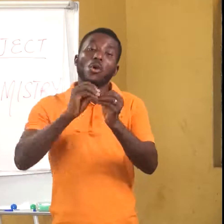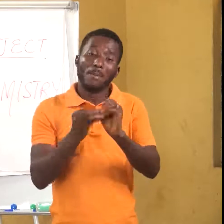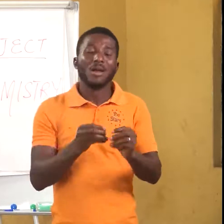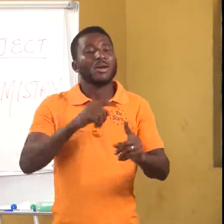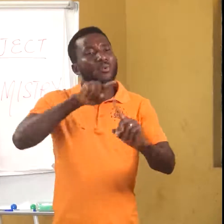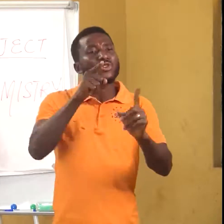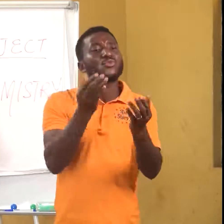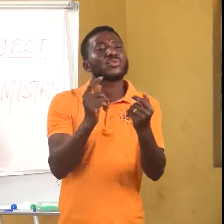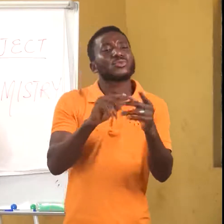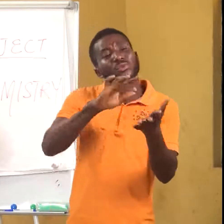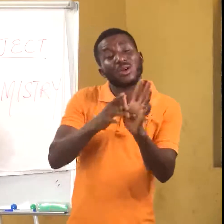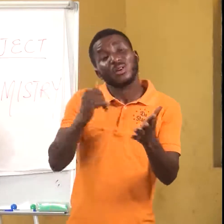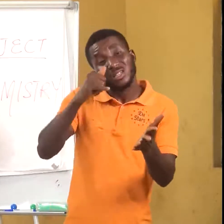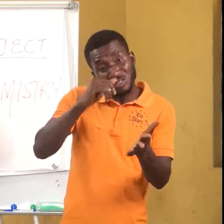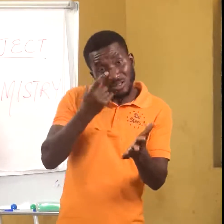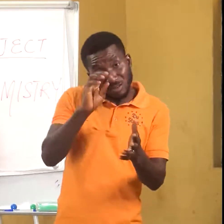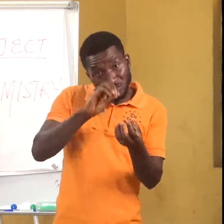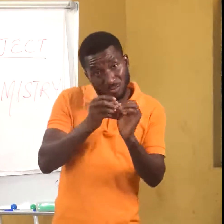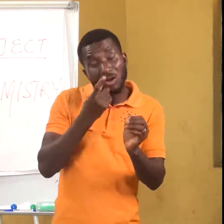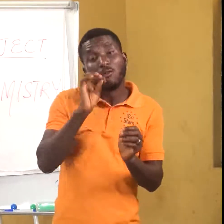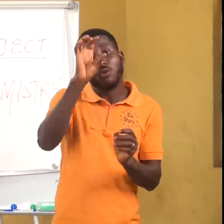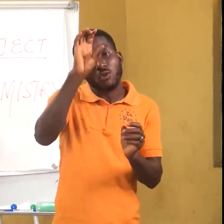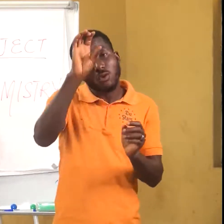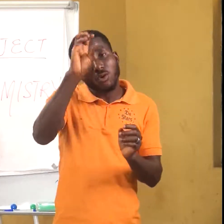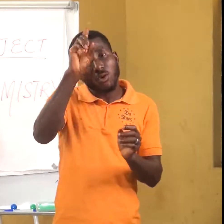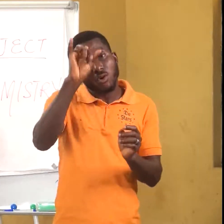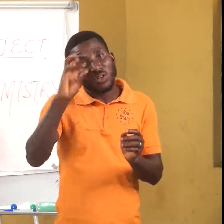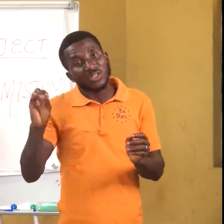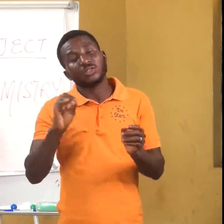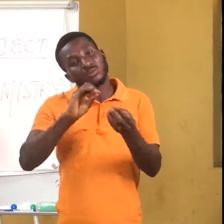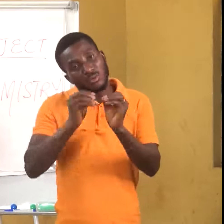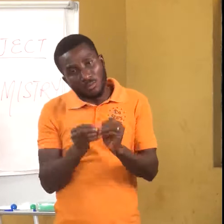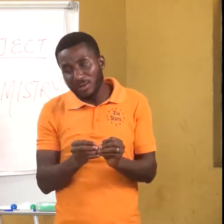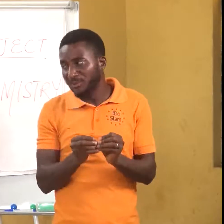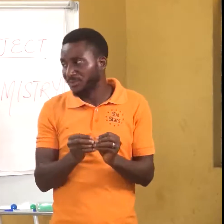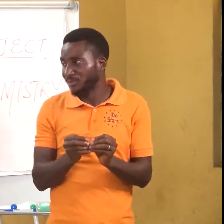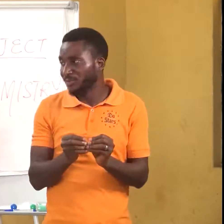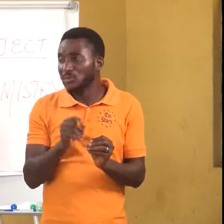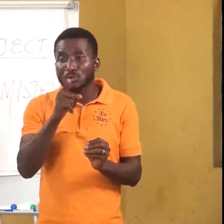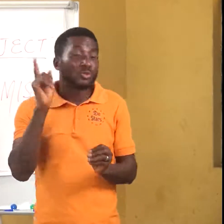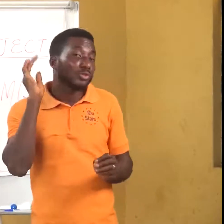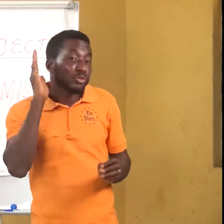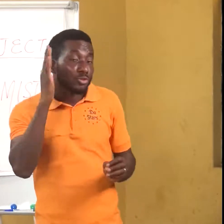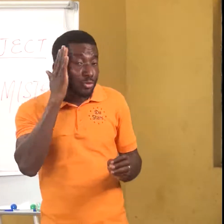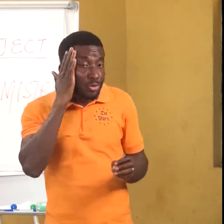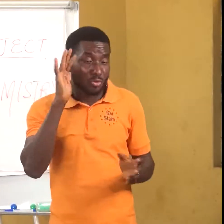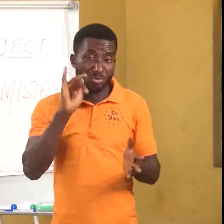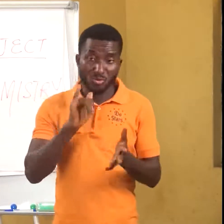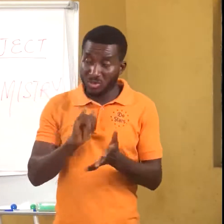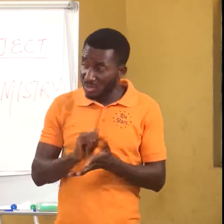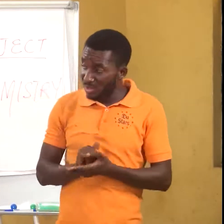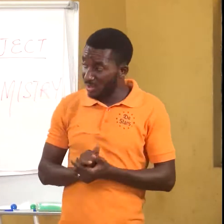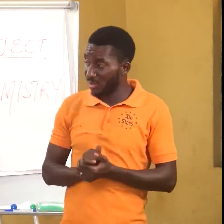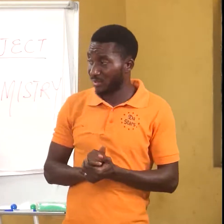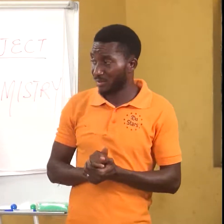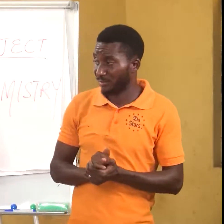calculate the oxidation number, which he did justice to, he gave you the items, itemize them step by step. After you calculate, it